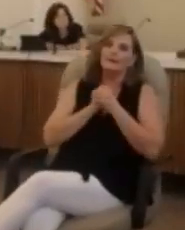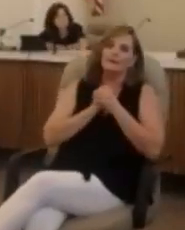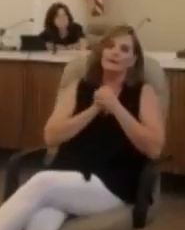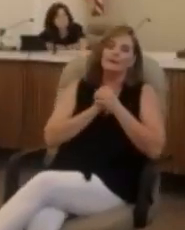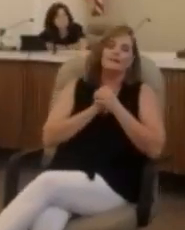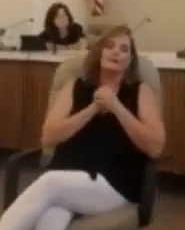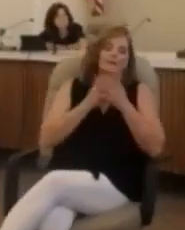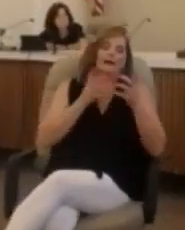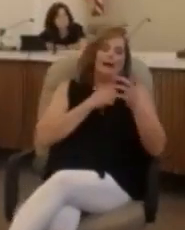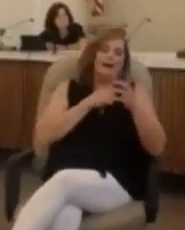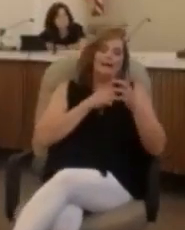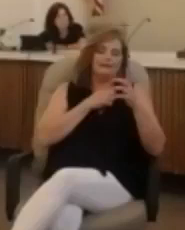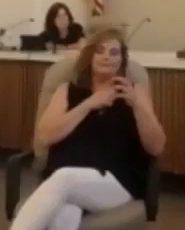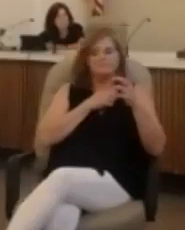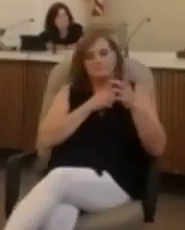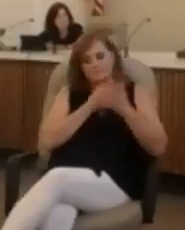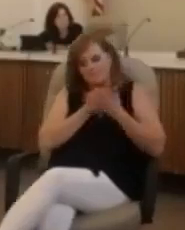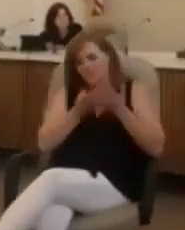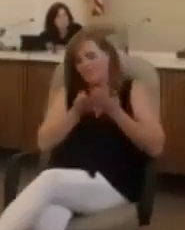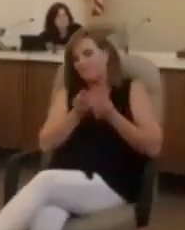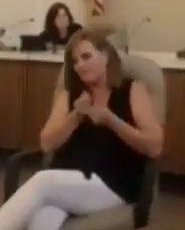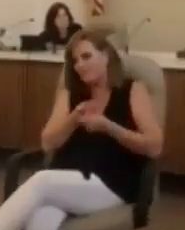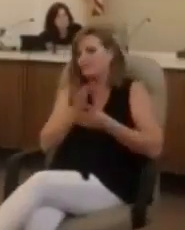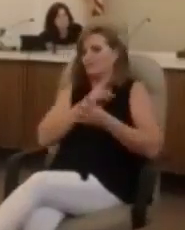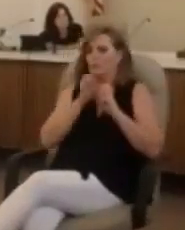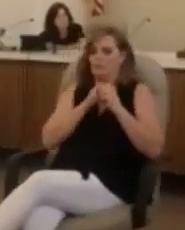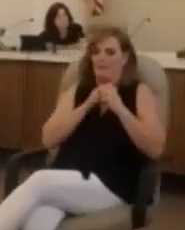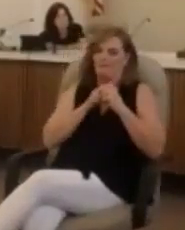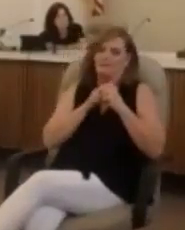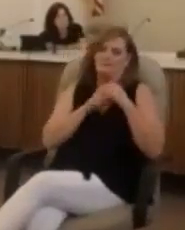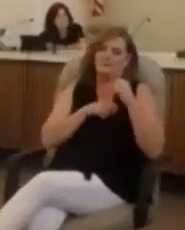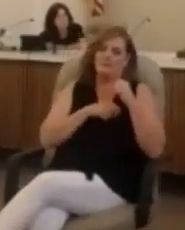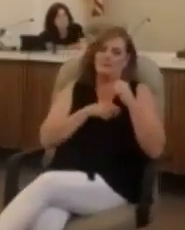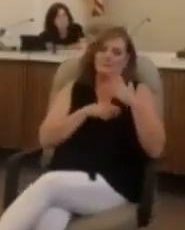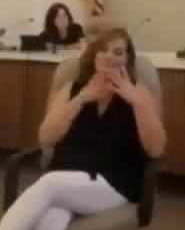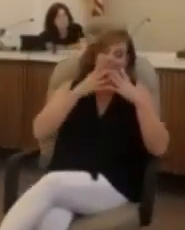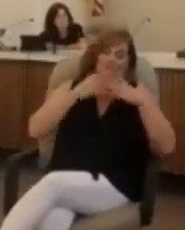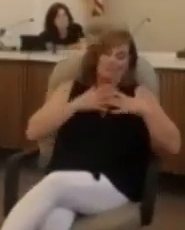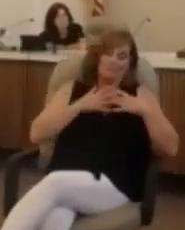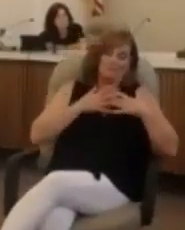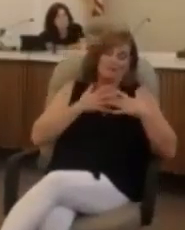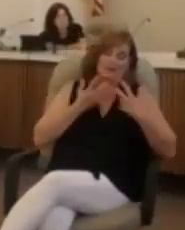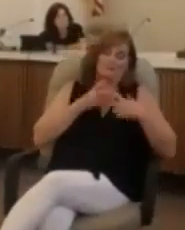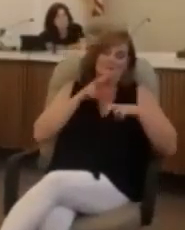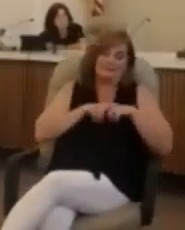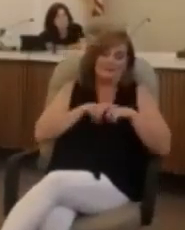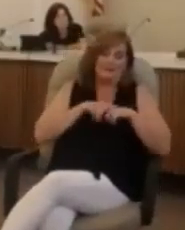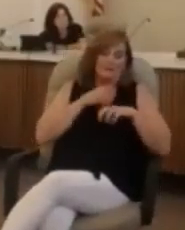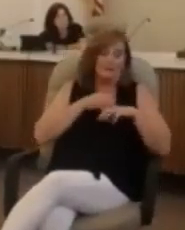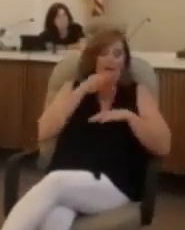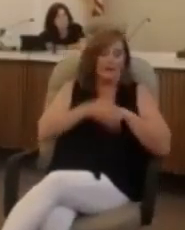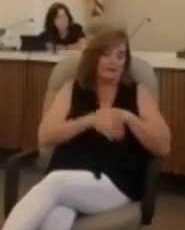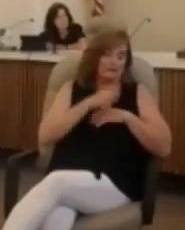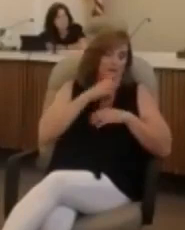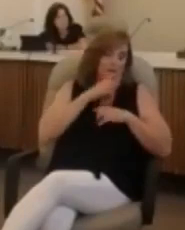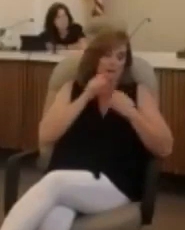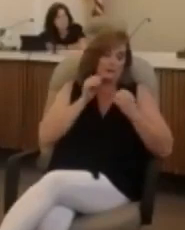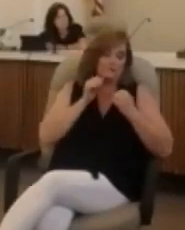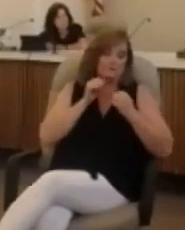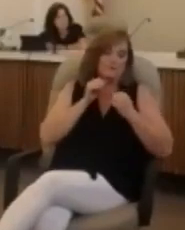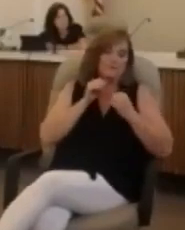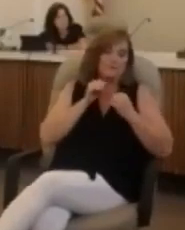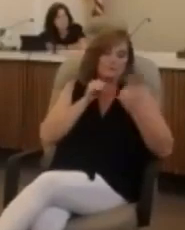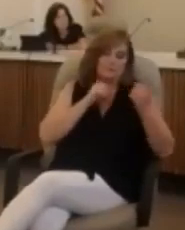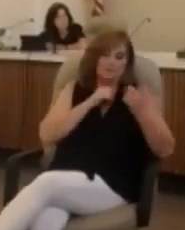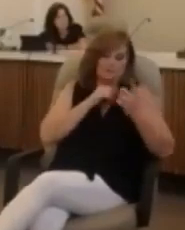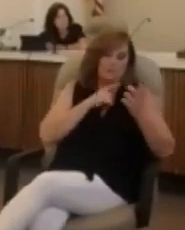issues with this project to begin with. Unfortunately, sitting here and after speaking to the attorney previously tonight